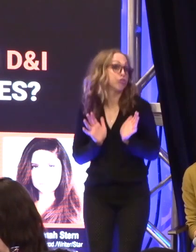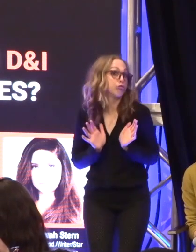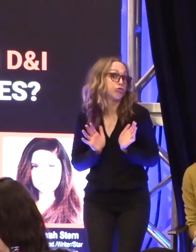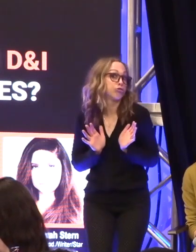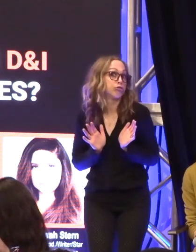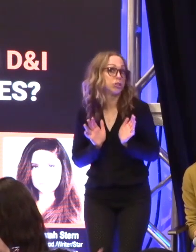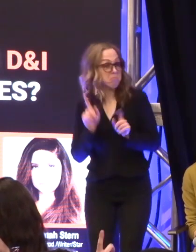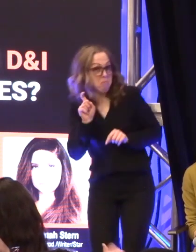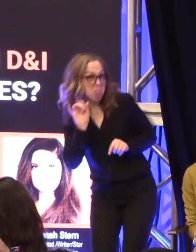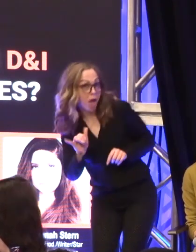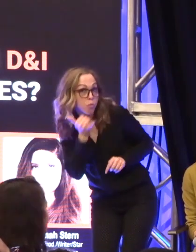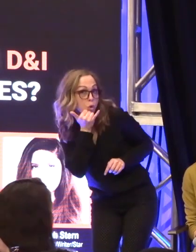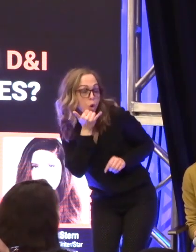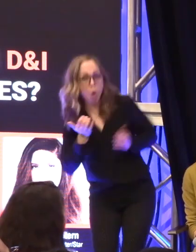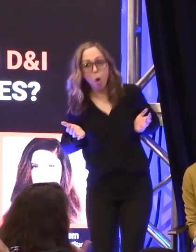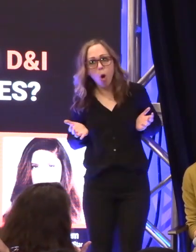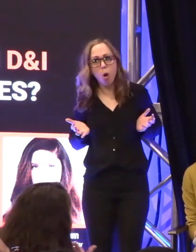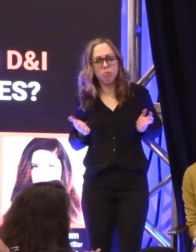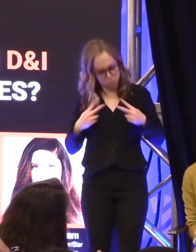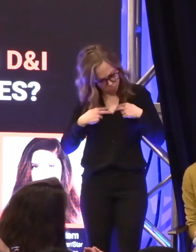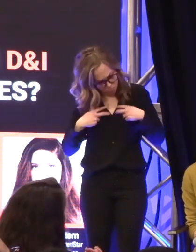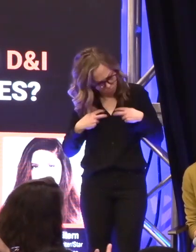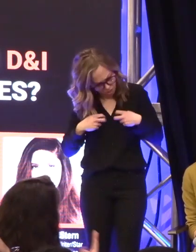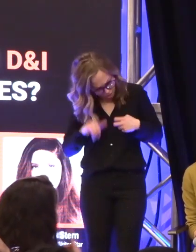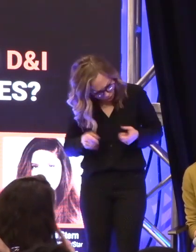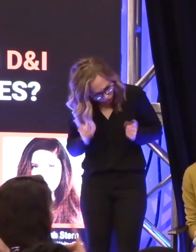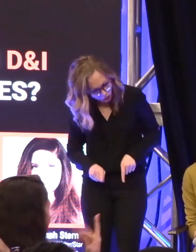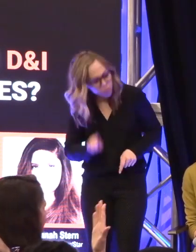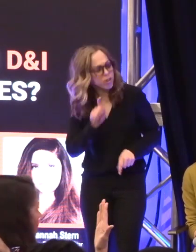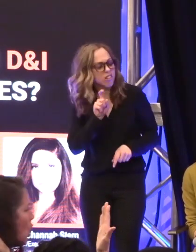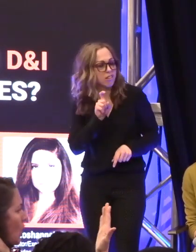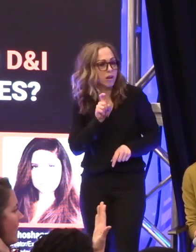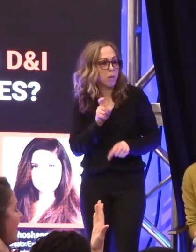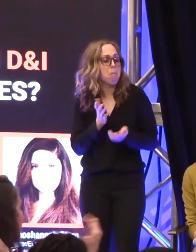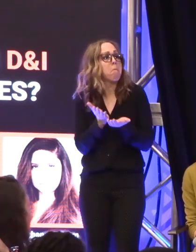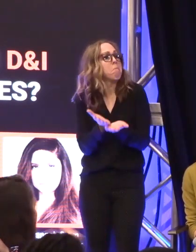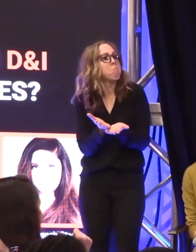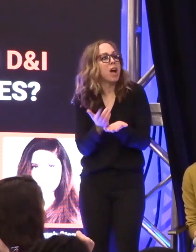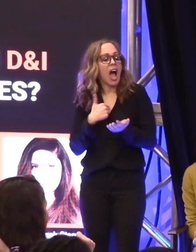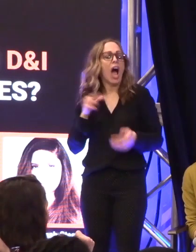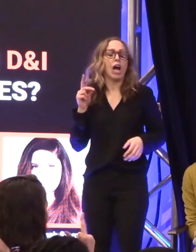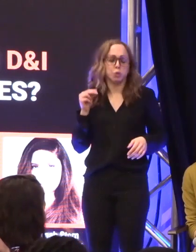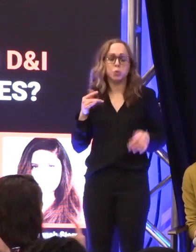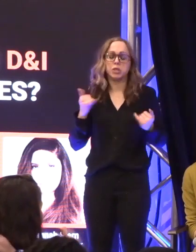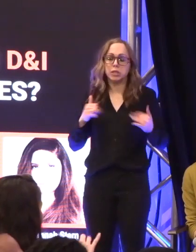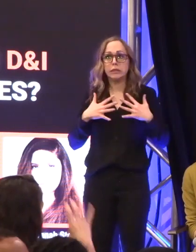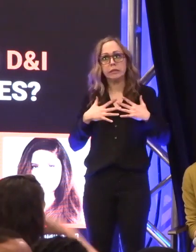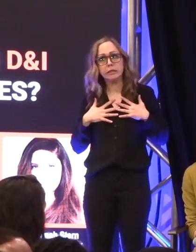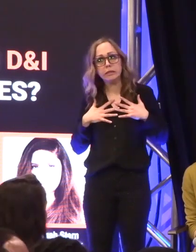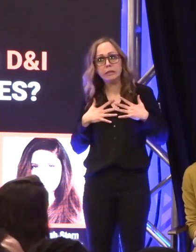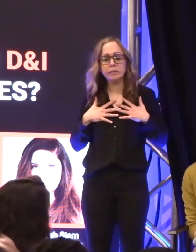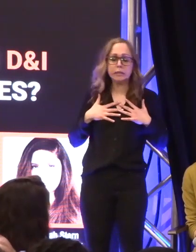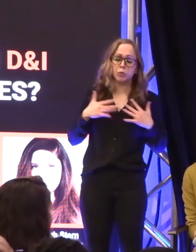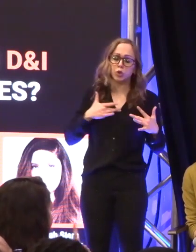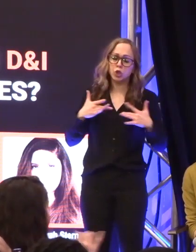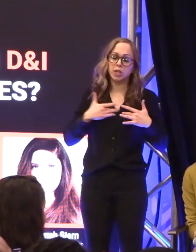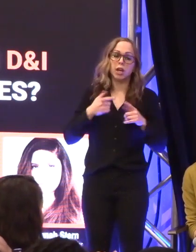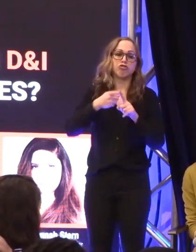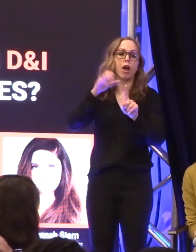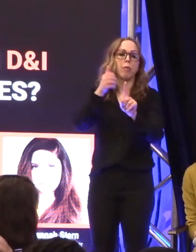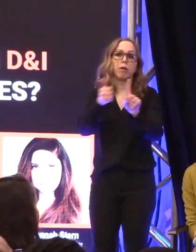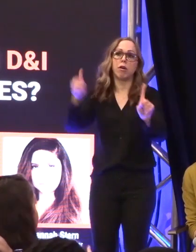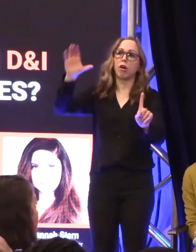is wrong. And so I think that it's, I worry quite a bit that the industry, especially from a